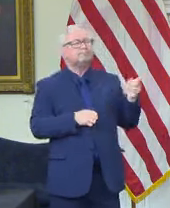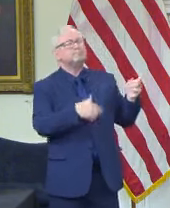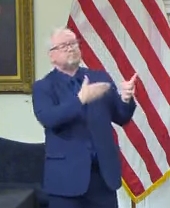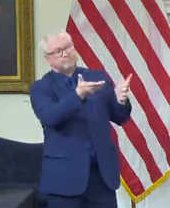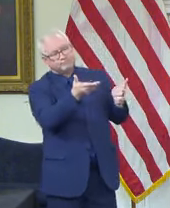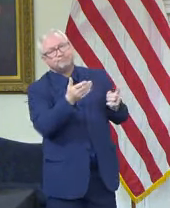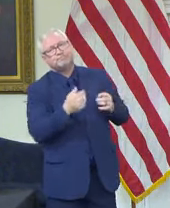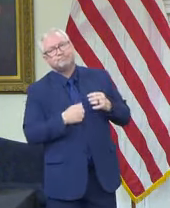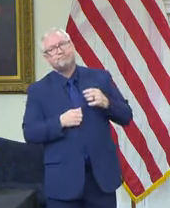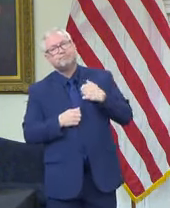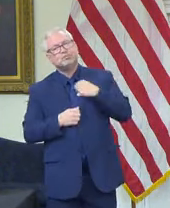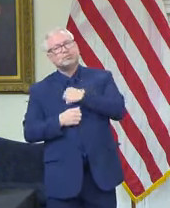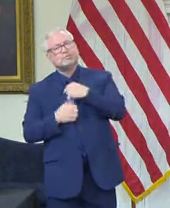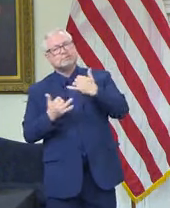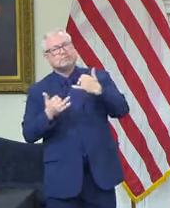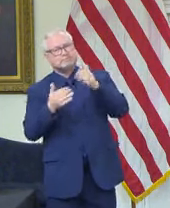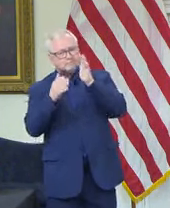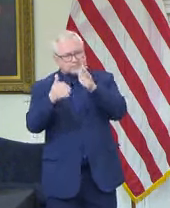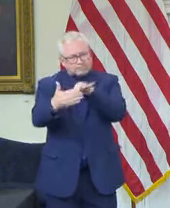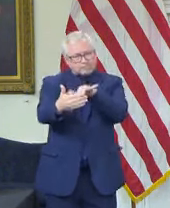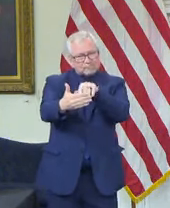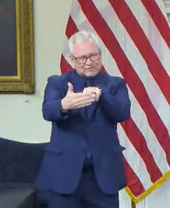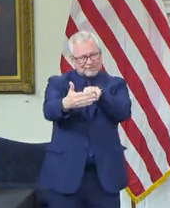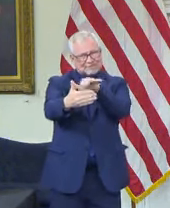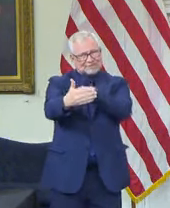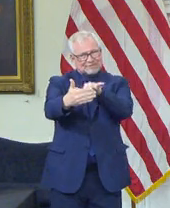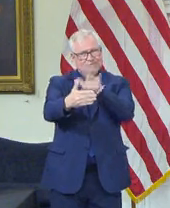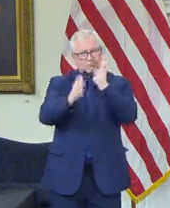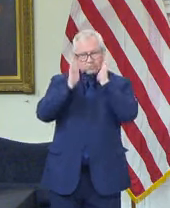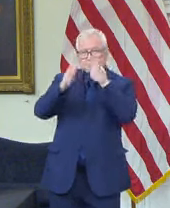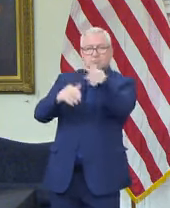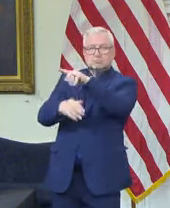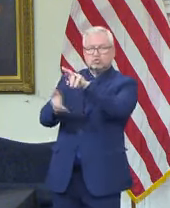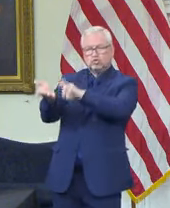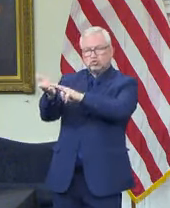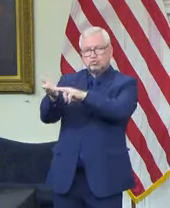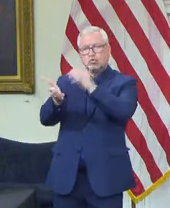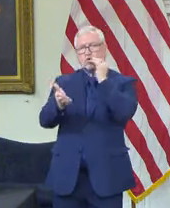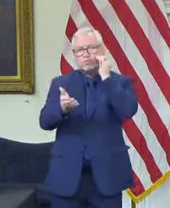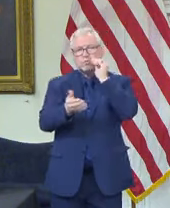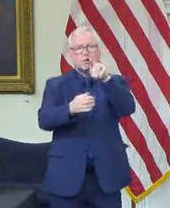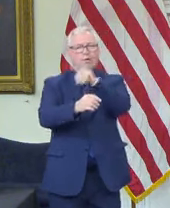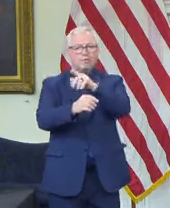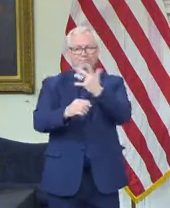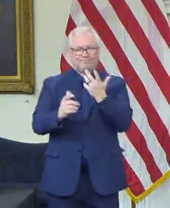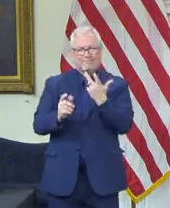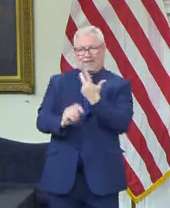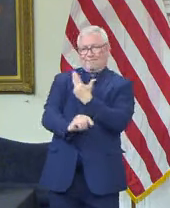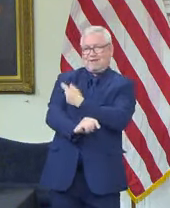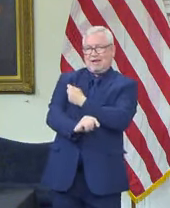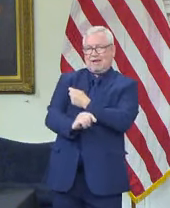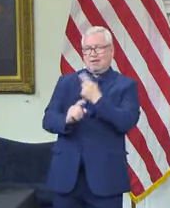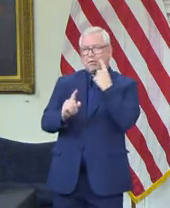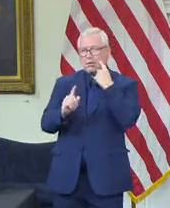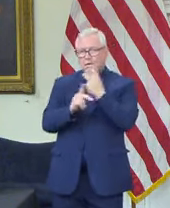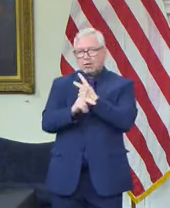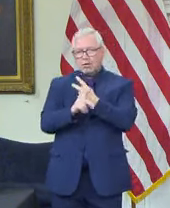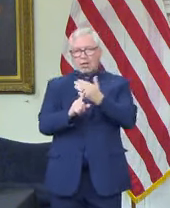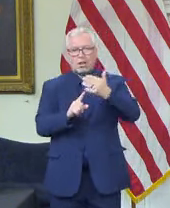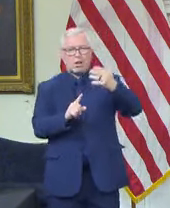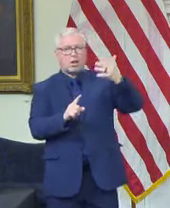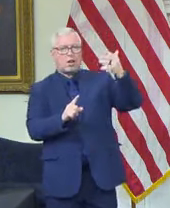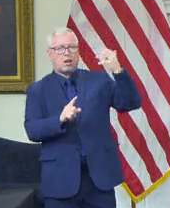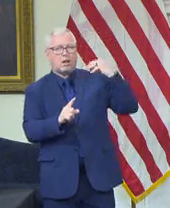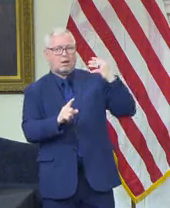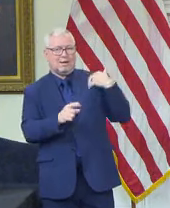vaccinating our nursing homes, you know, well more than a year ago, end of December of 20. And so by the